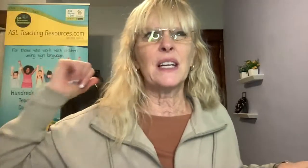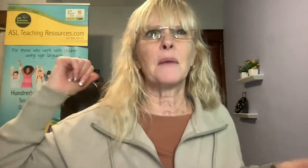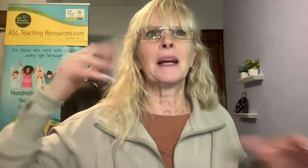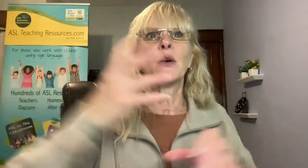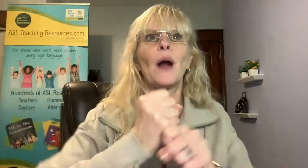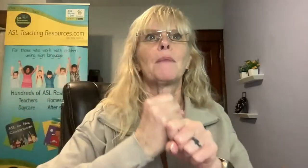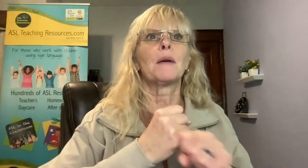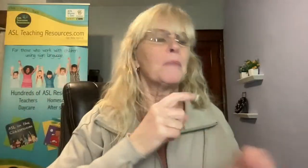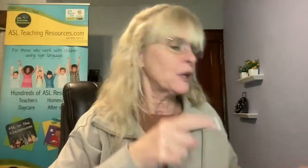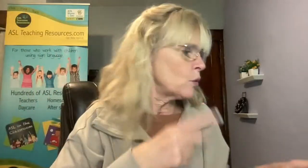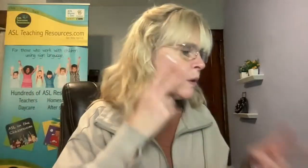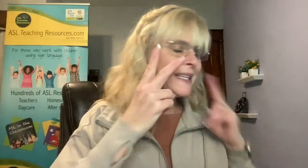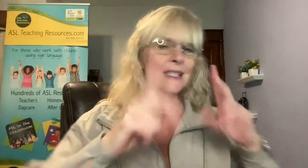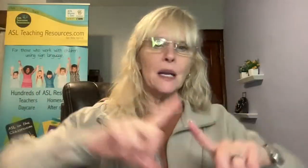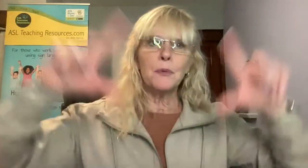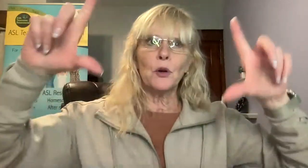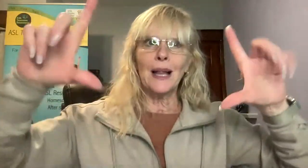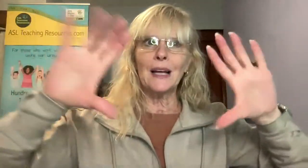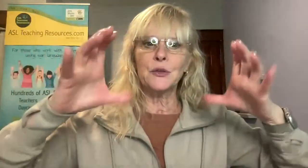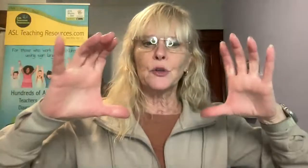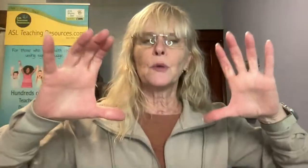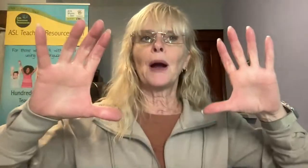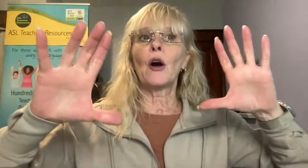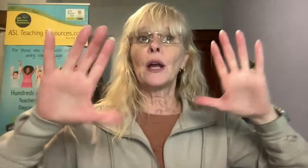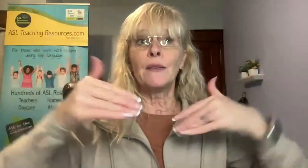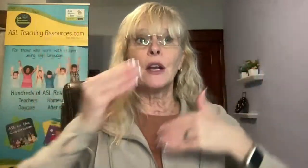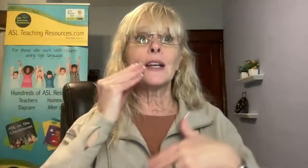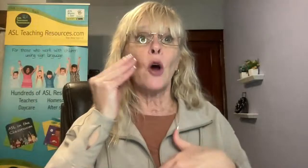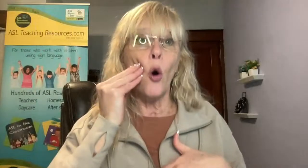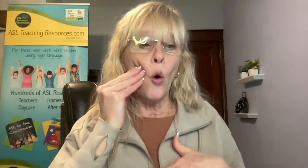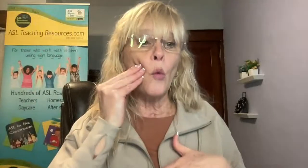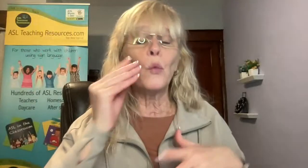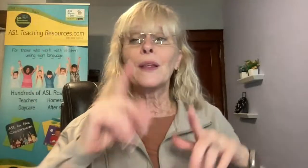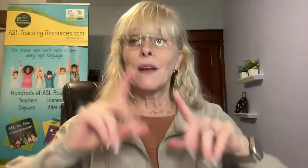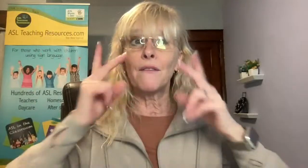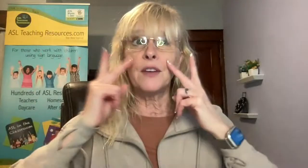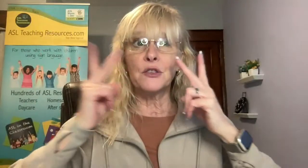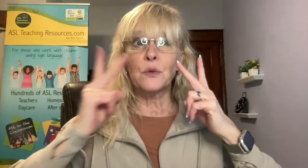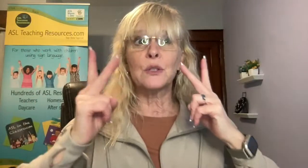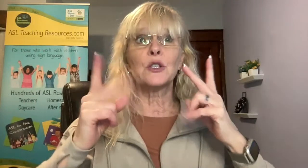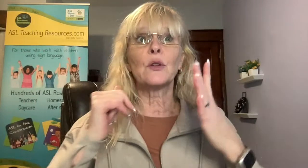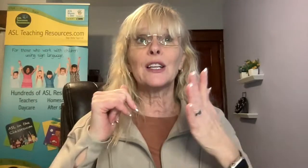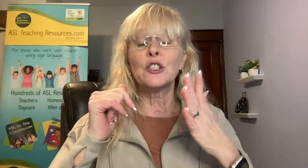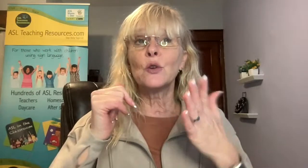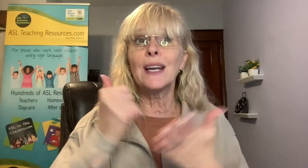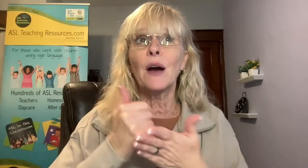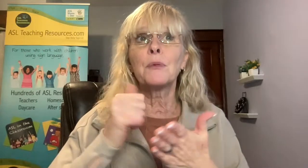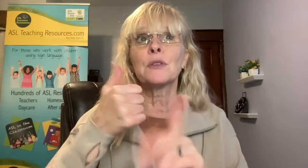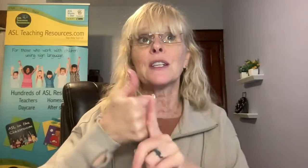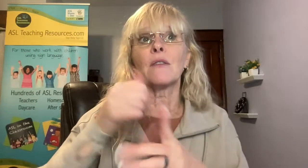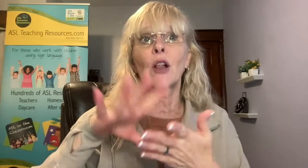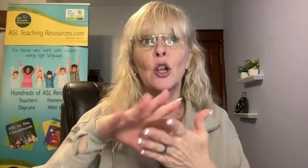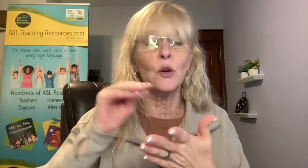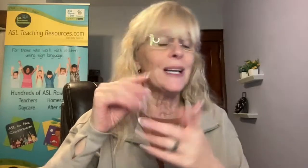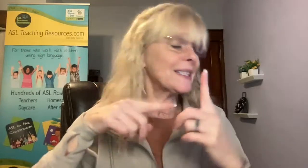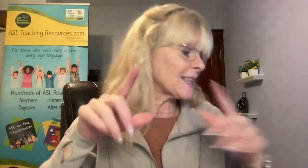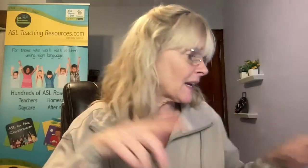up and grab them, but you want to set up your classroom or even at home with visuals so that you can help yourself learning sign